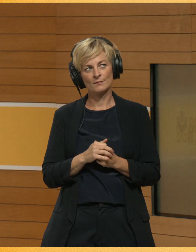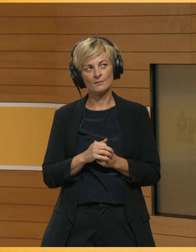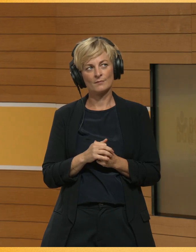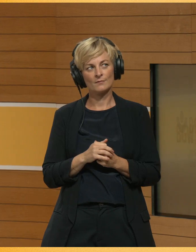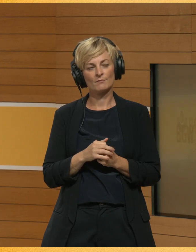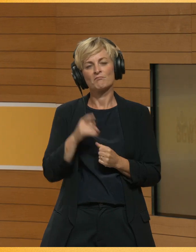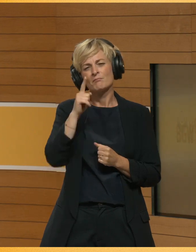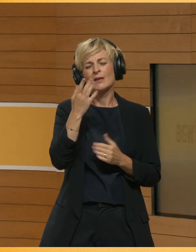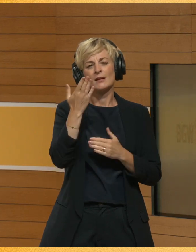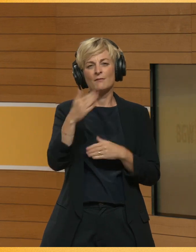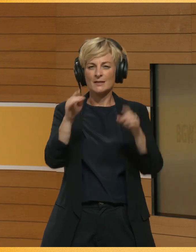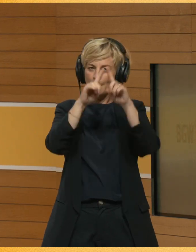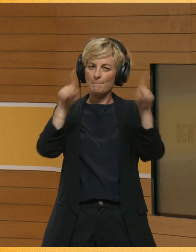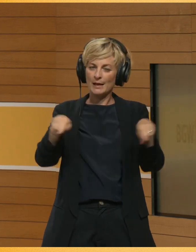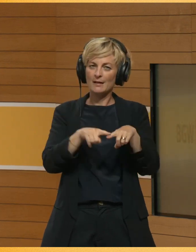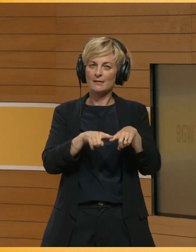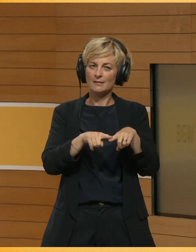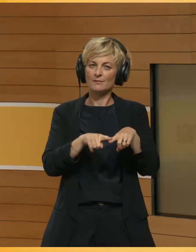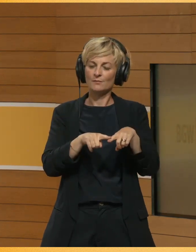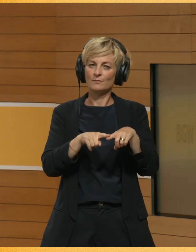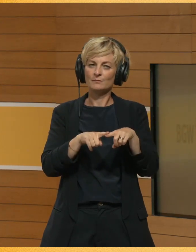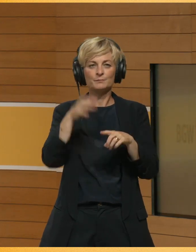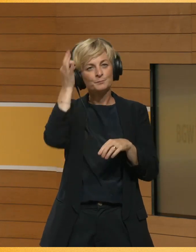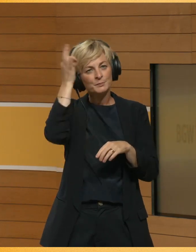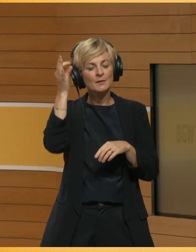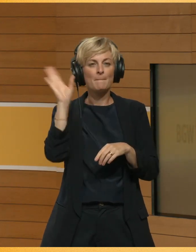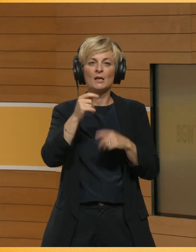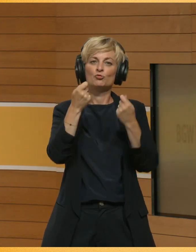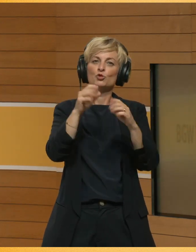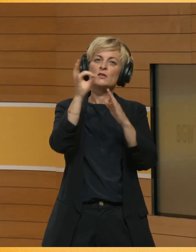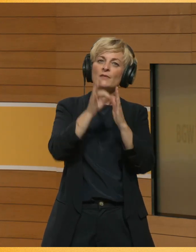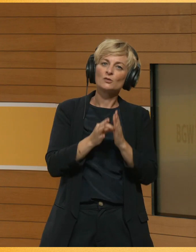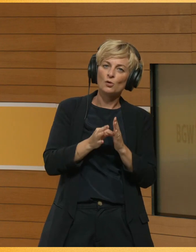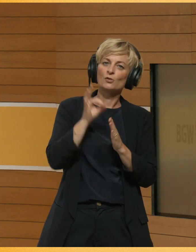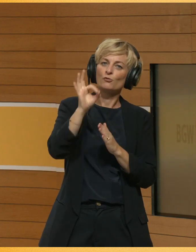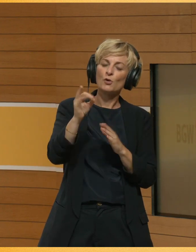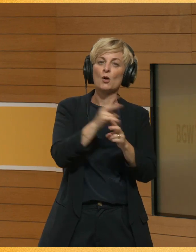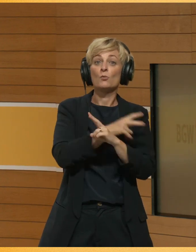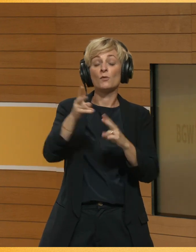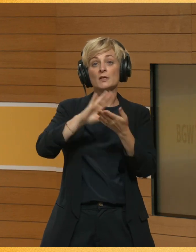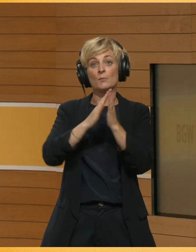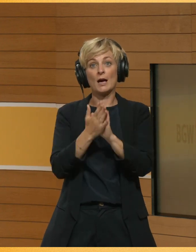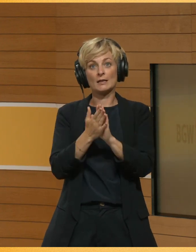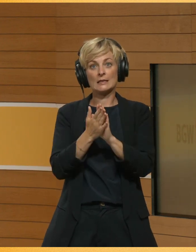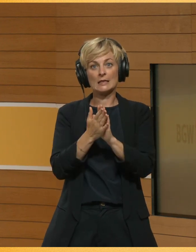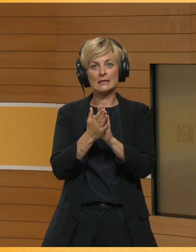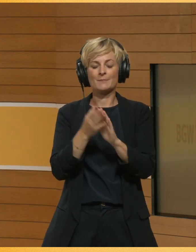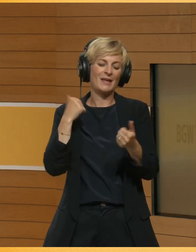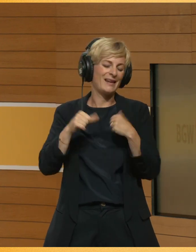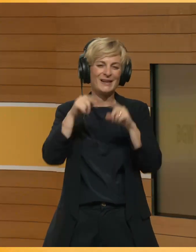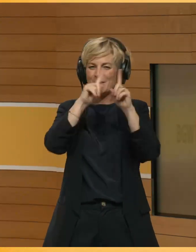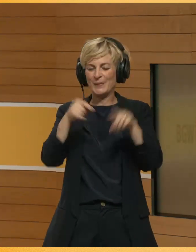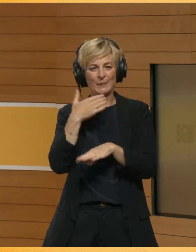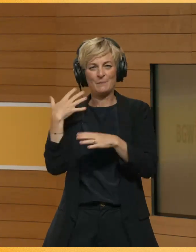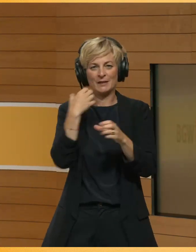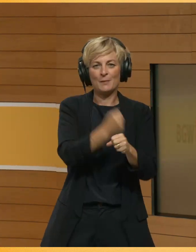and then we published it in articles and in the internet and the newspapers for the employees. And